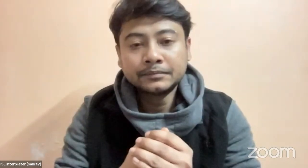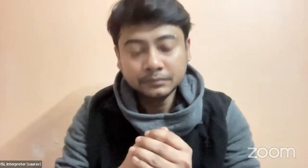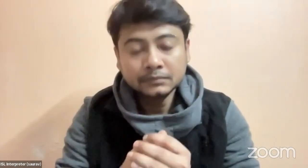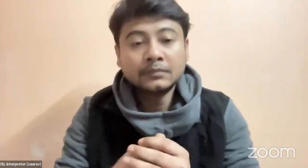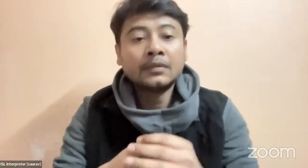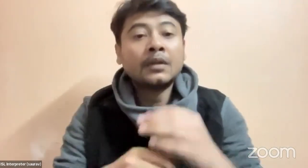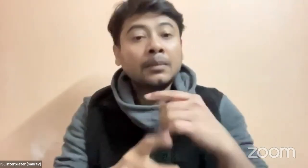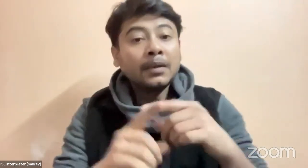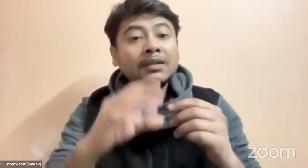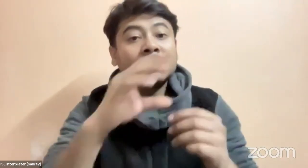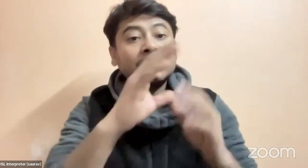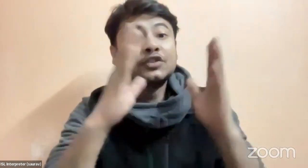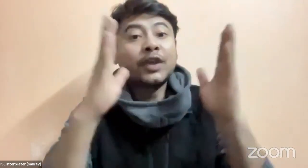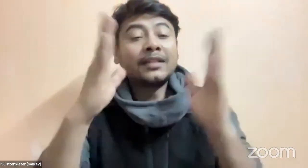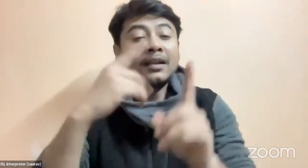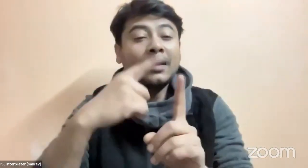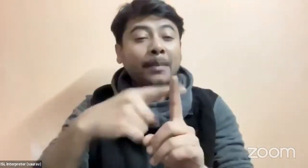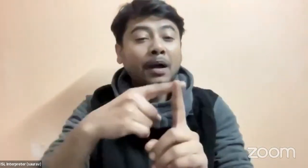Chaitanya Mangal.